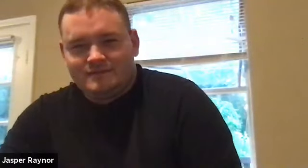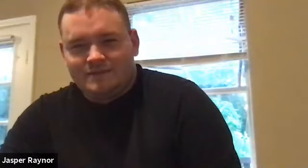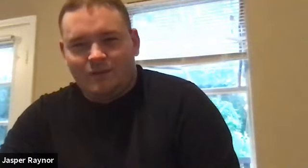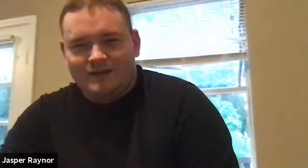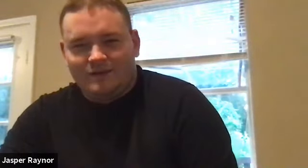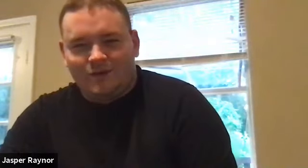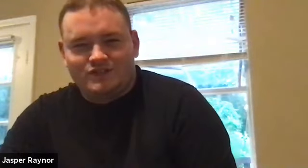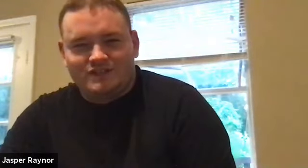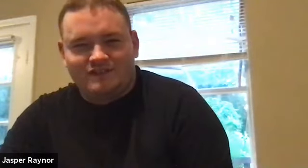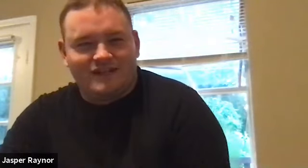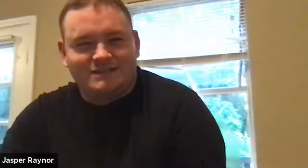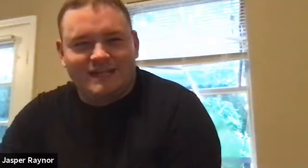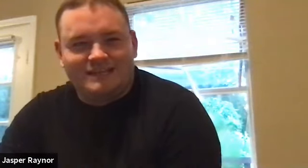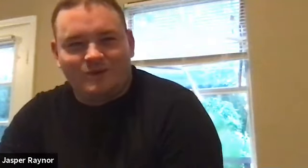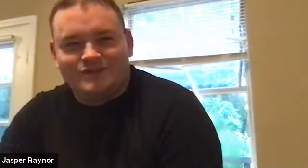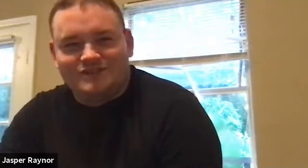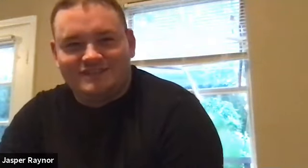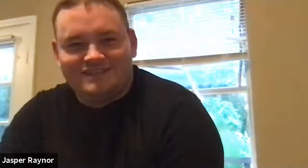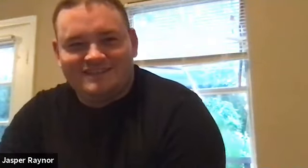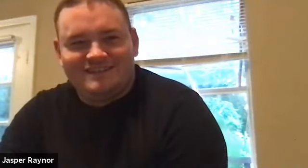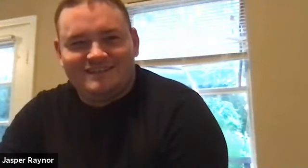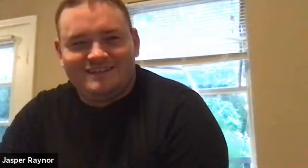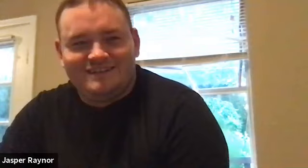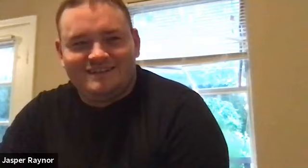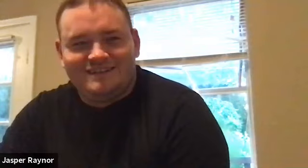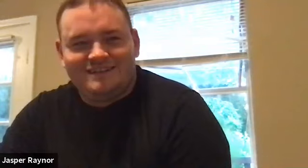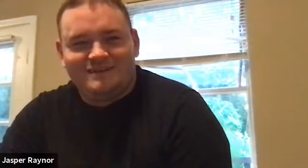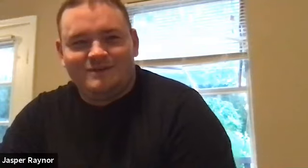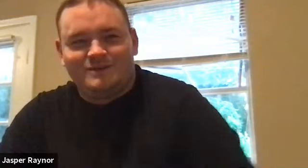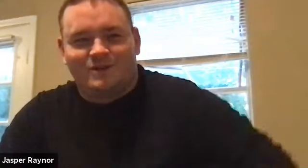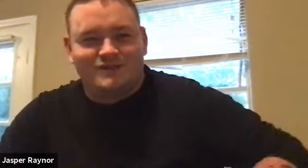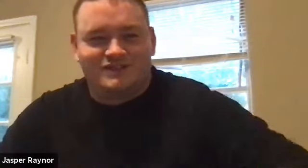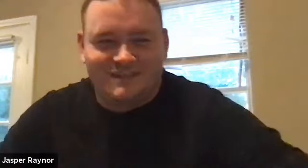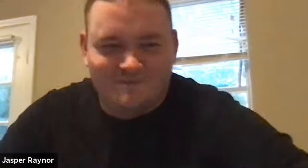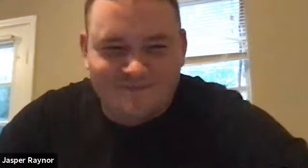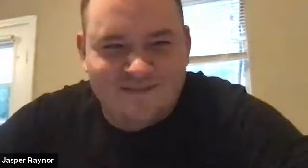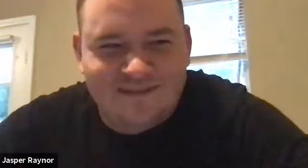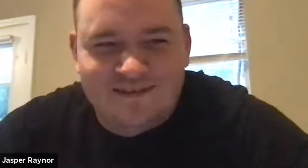Am I waiting on a question? I feel like somebody asked a question. Mm-hmm. I have a question. What was the question again?